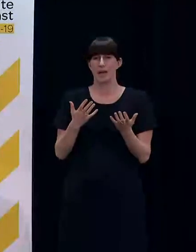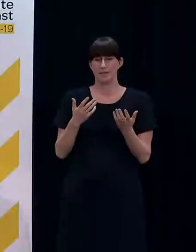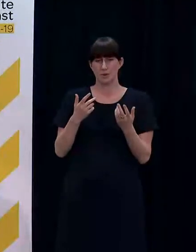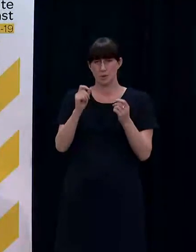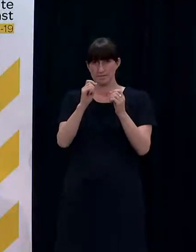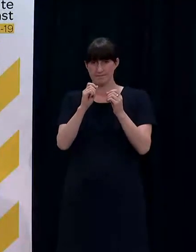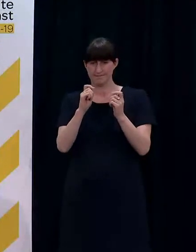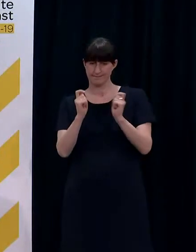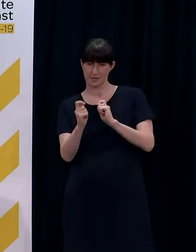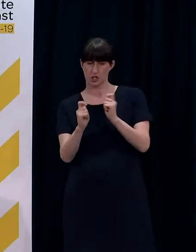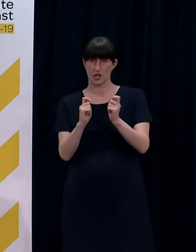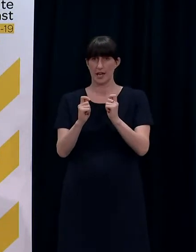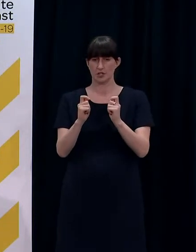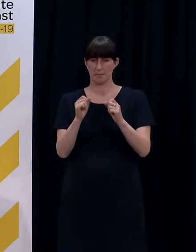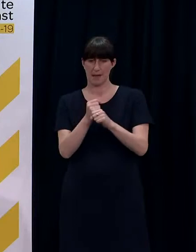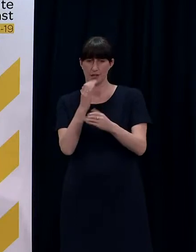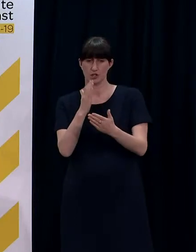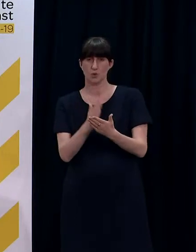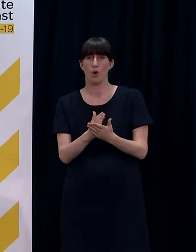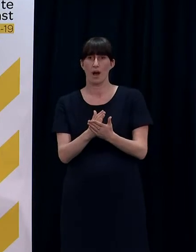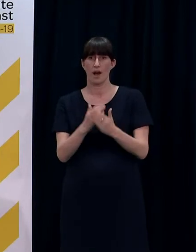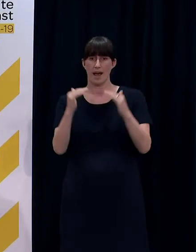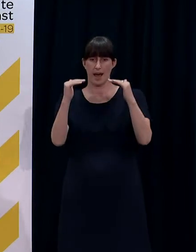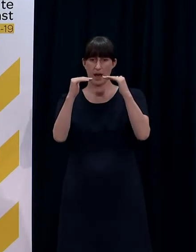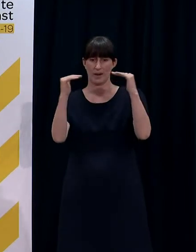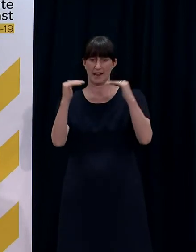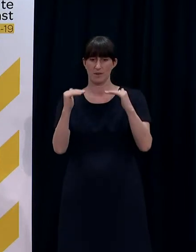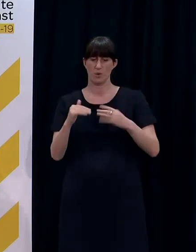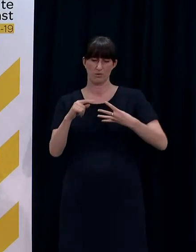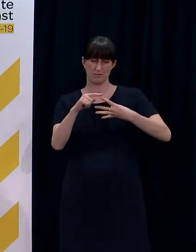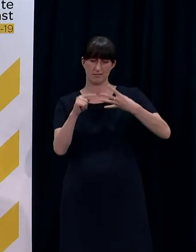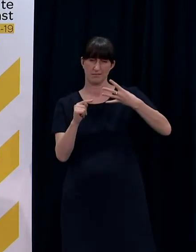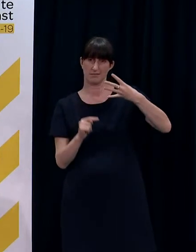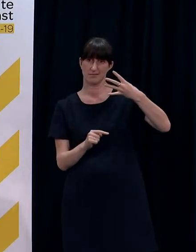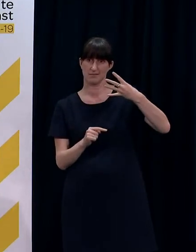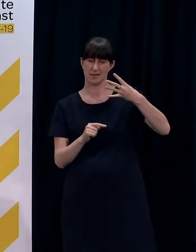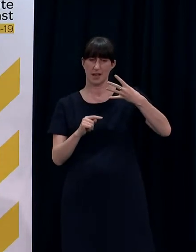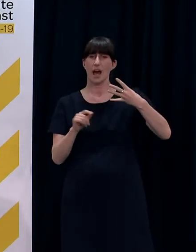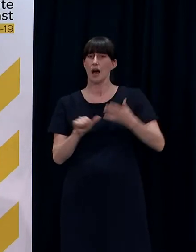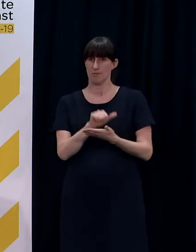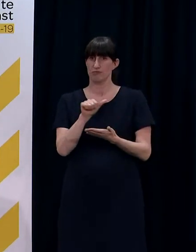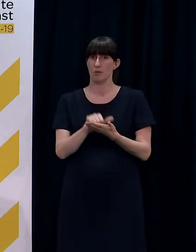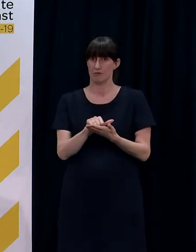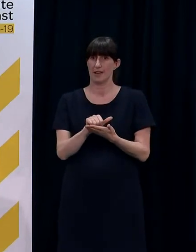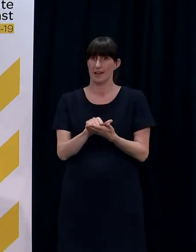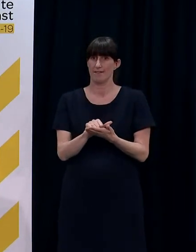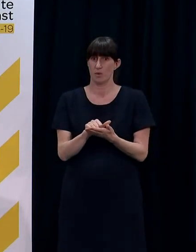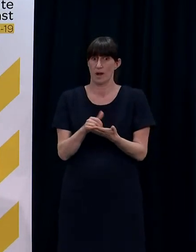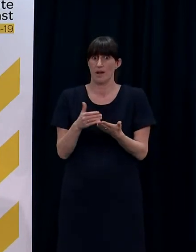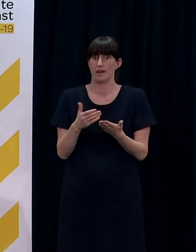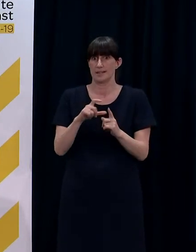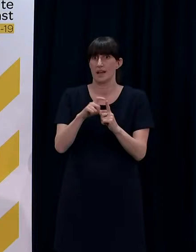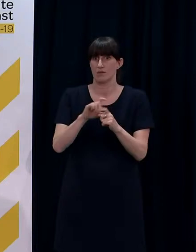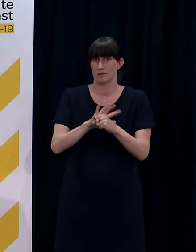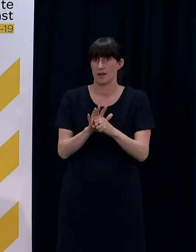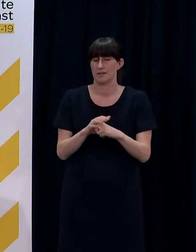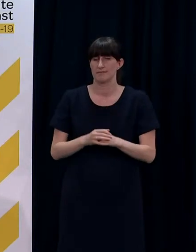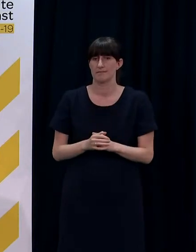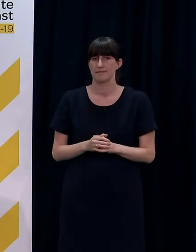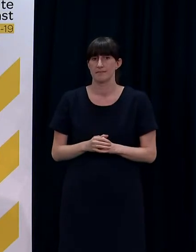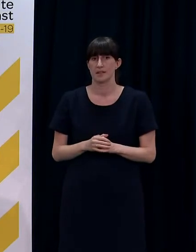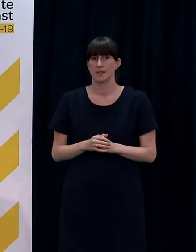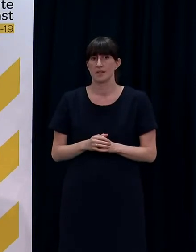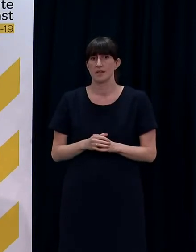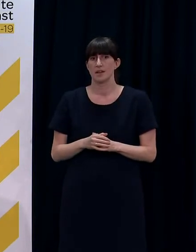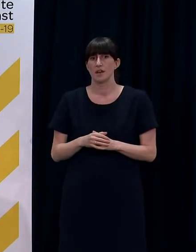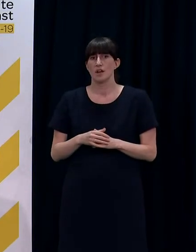alert level framework to make sure it's appropriate. So I know that when the advice comes forward to us